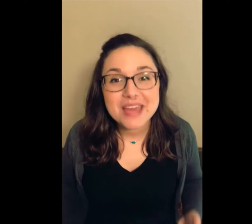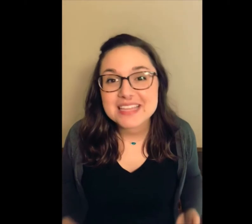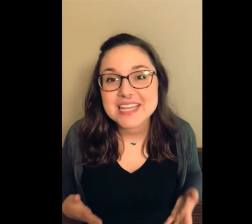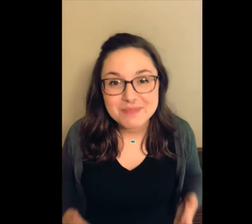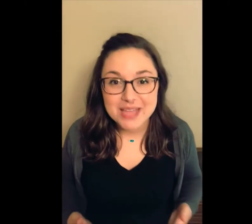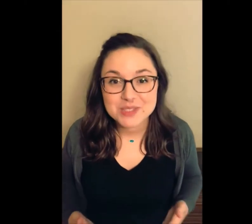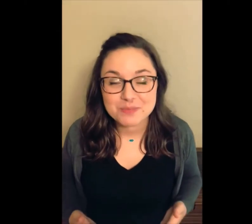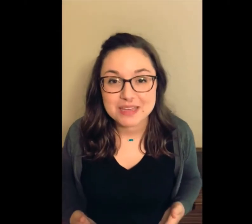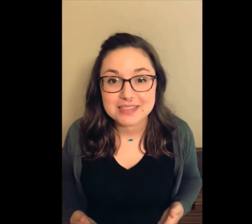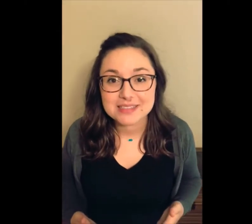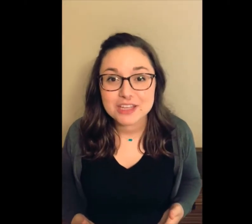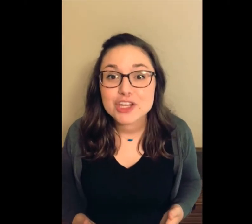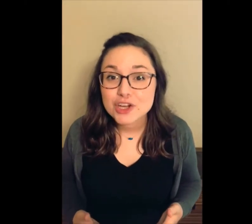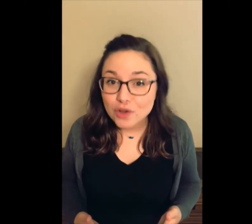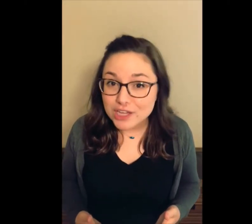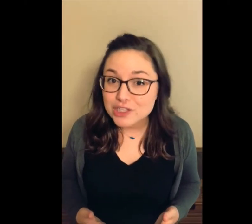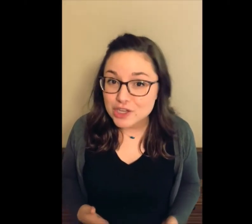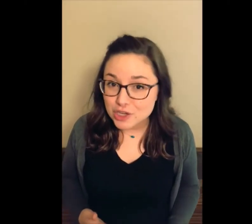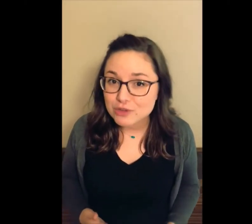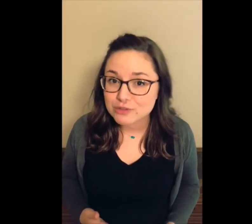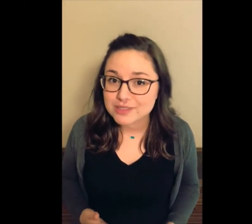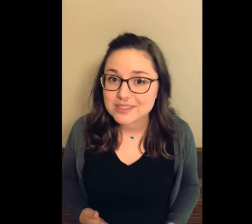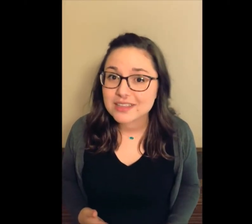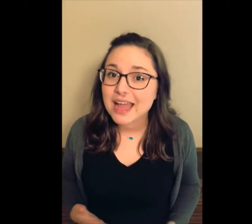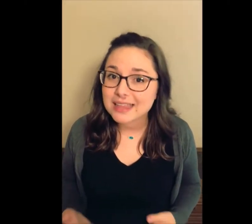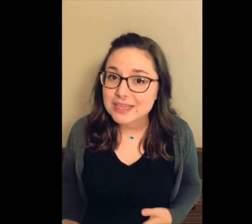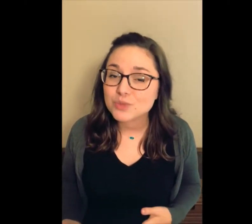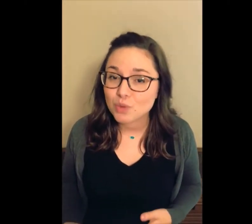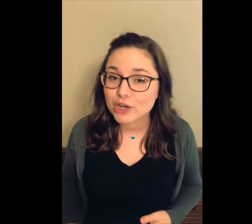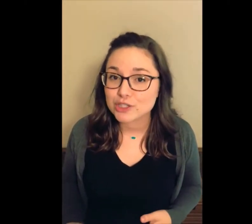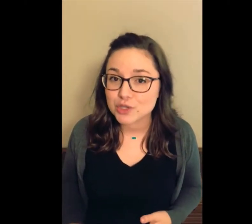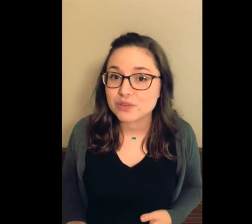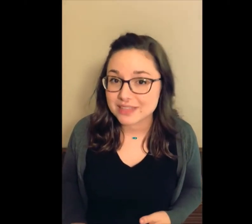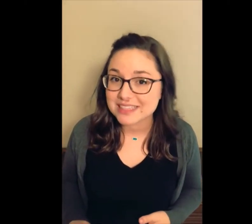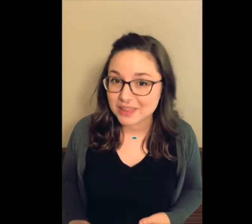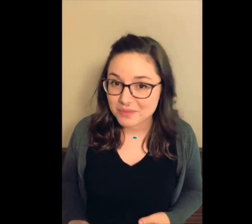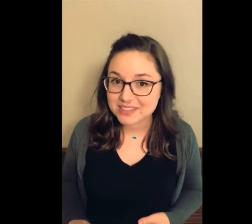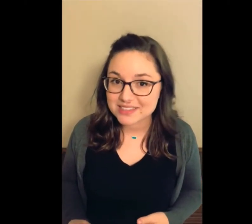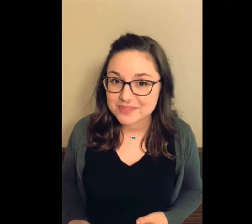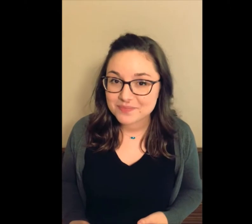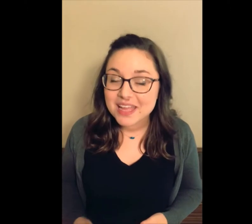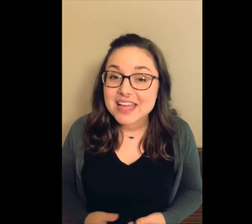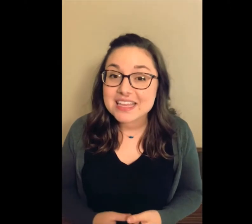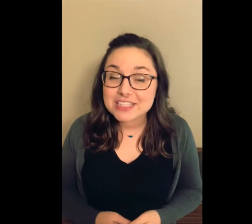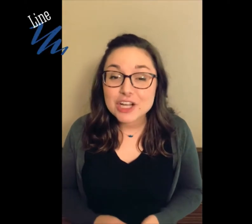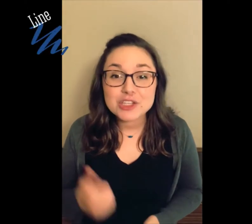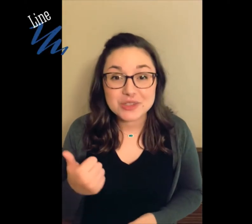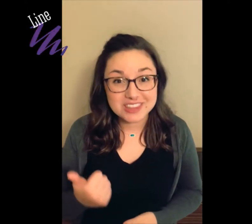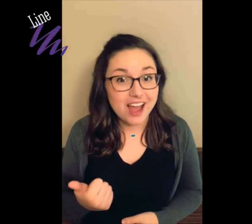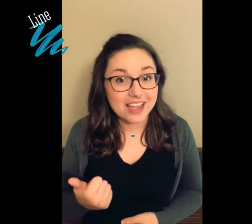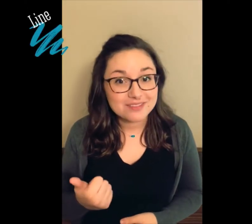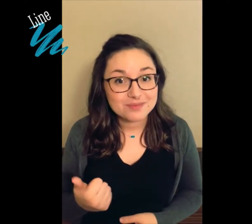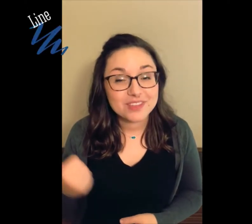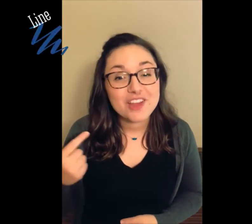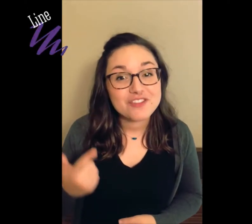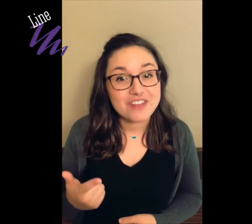amazing masterpiece, you're going to use at least one or two of these elements. These include line,